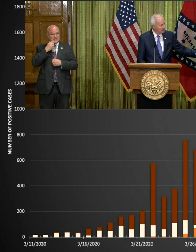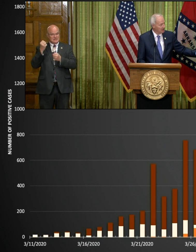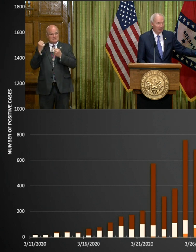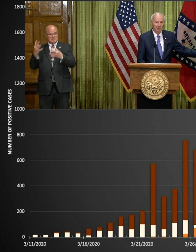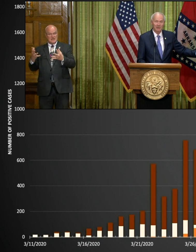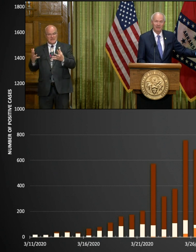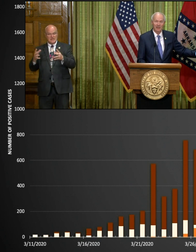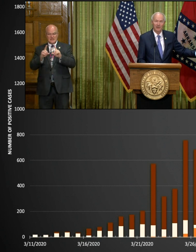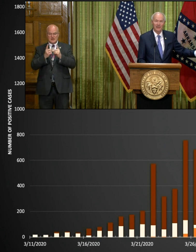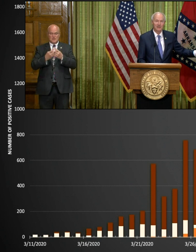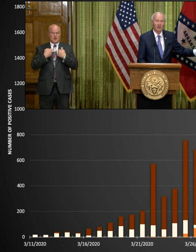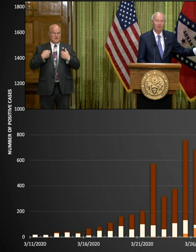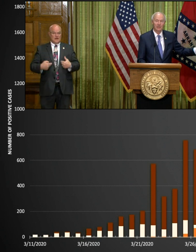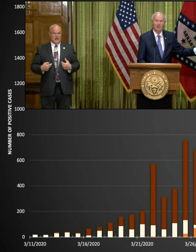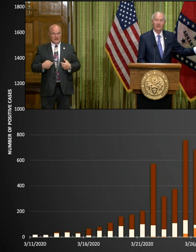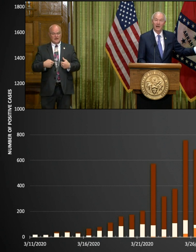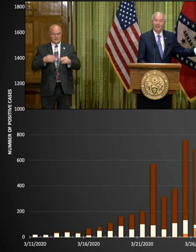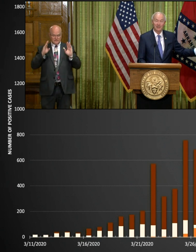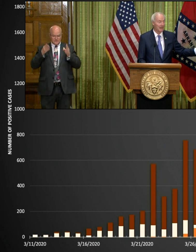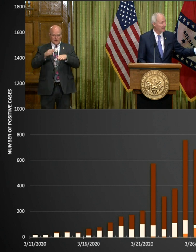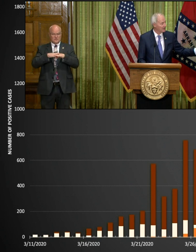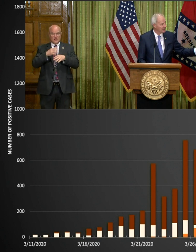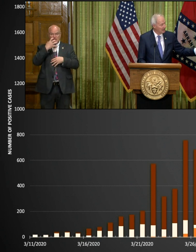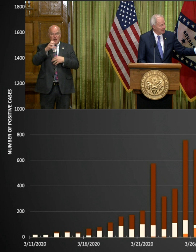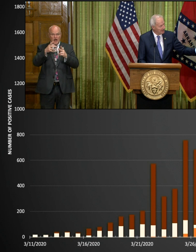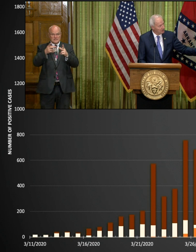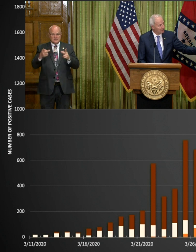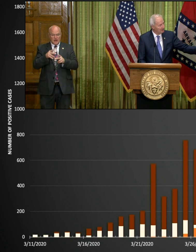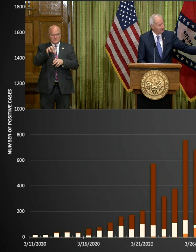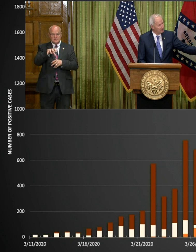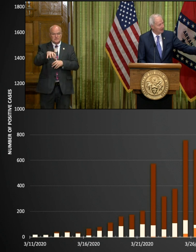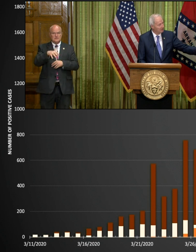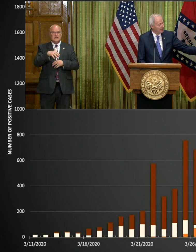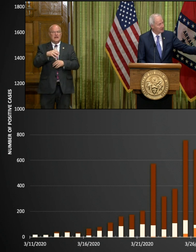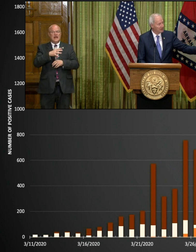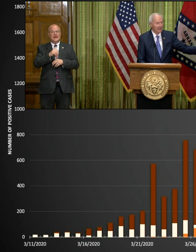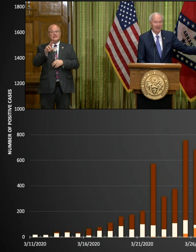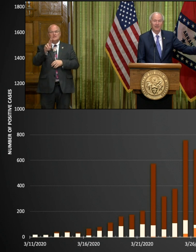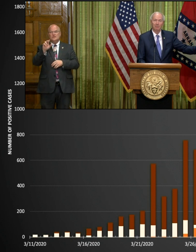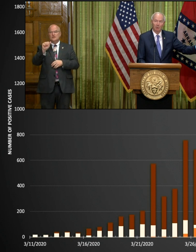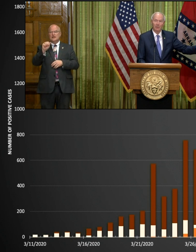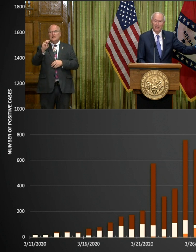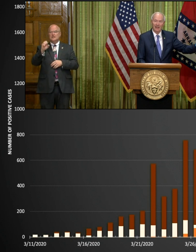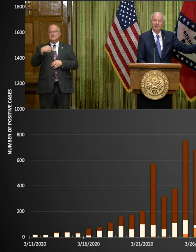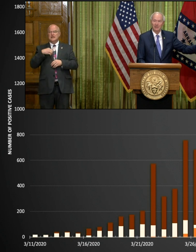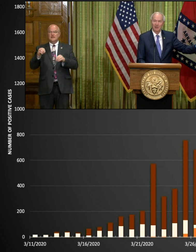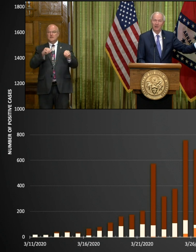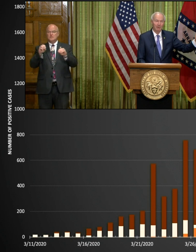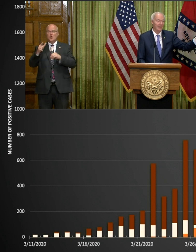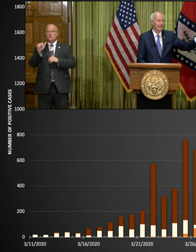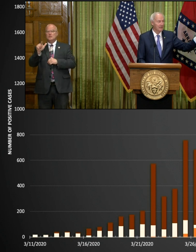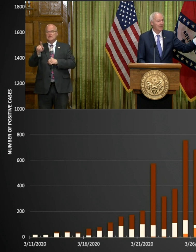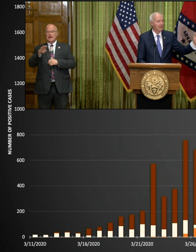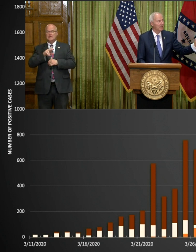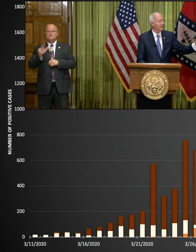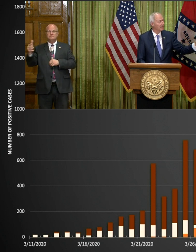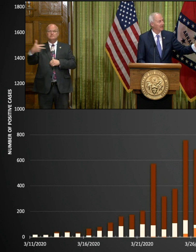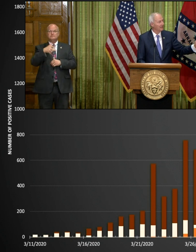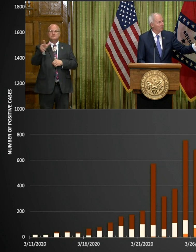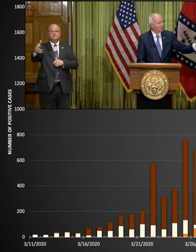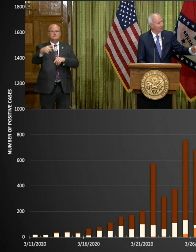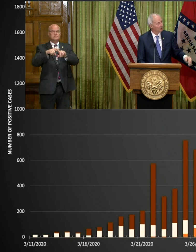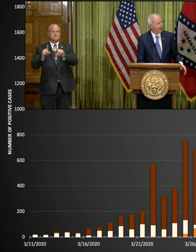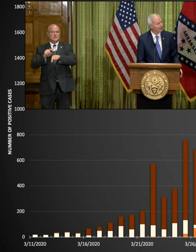of it. Department of Health has focused on the hot spots, and UAMS has had their mobile lab that has gone around and